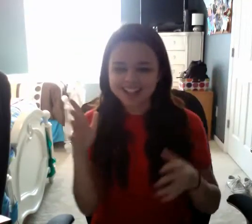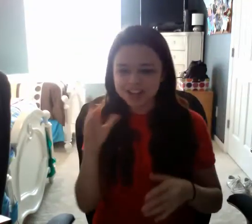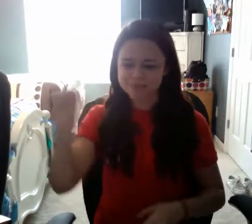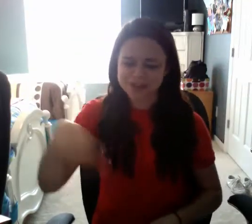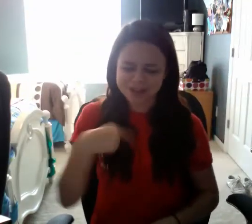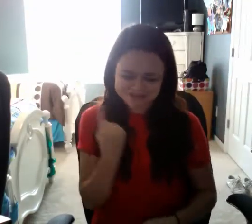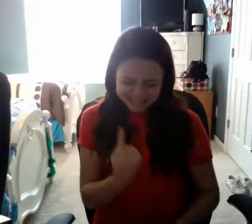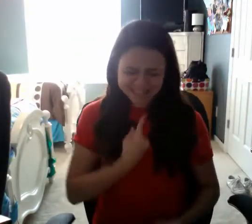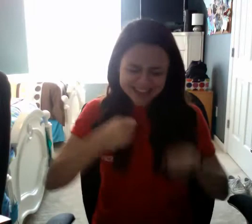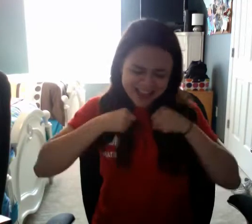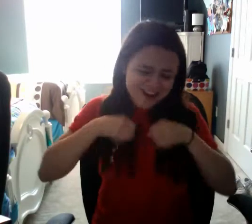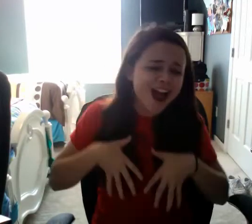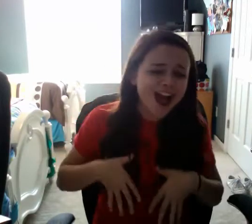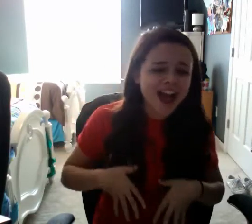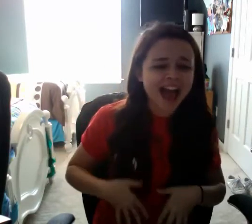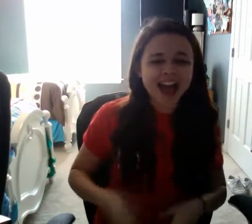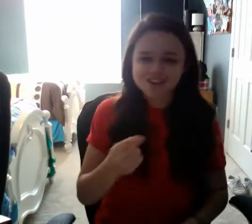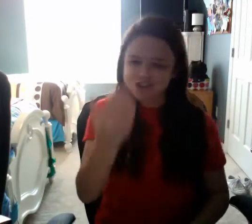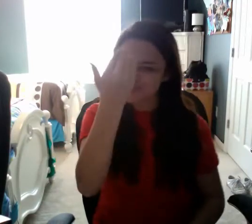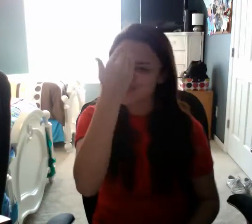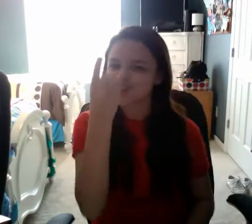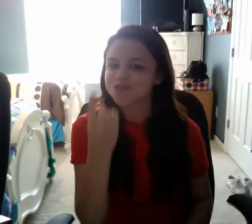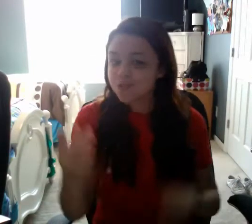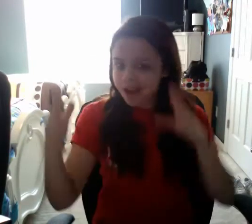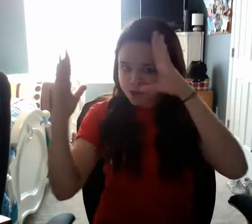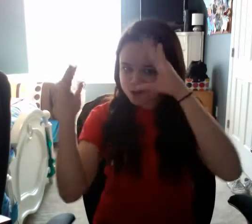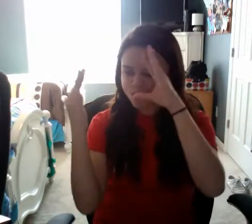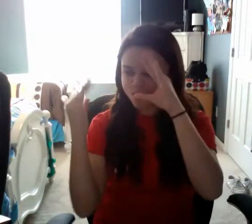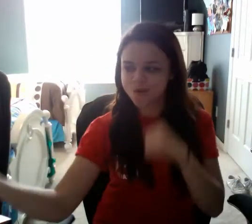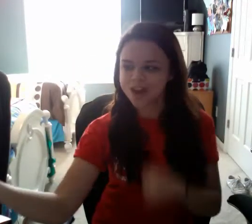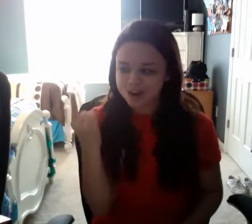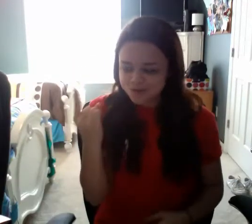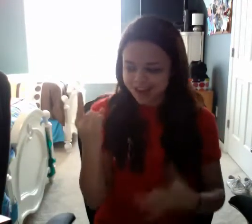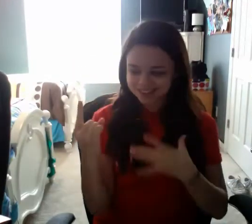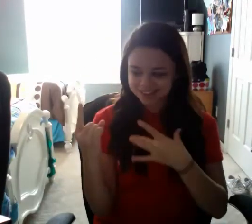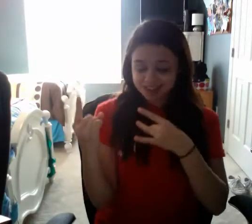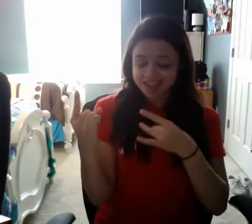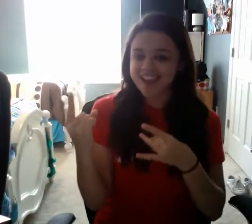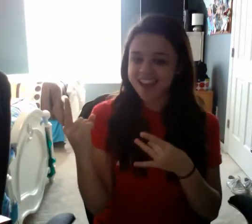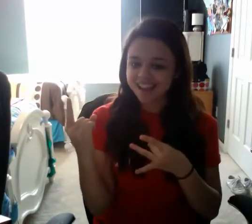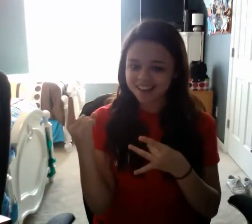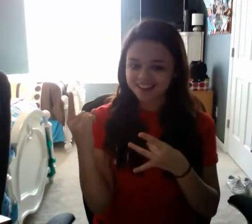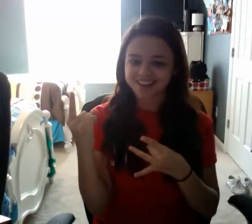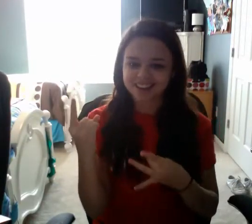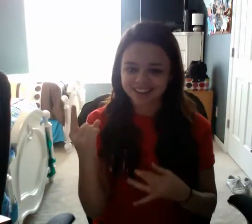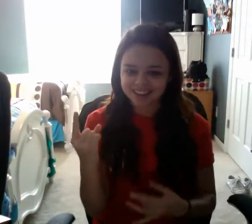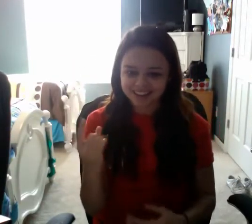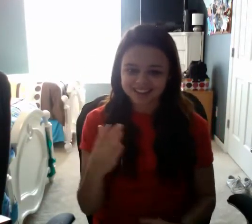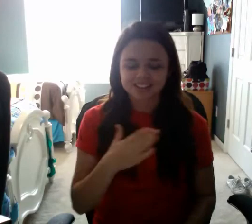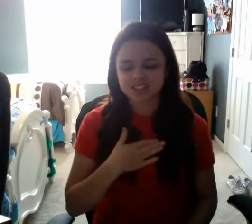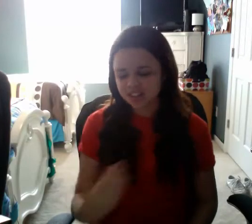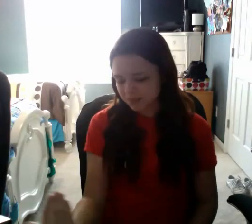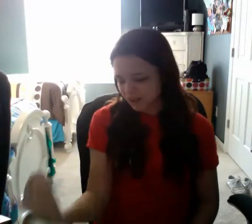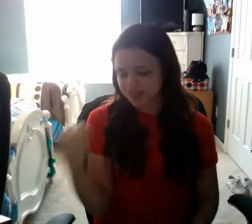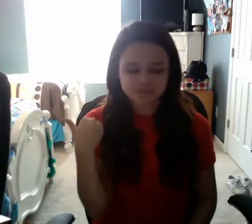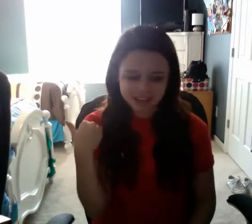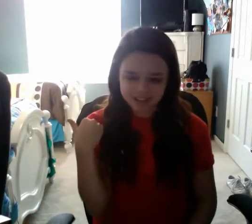you put me down, oh, I knew you were trouble when you walked in So shame on me